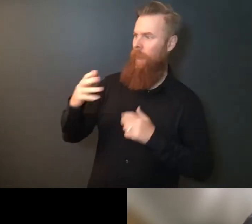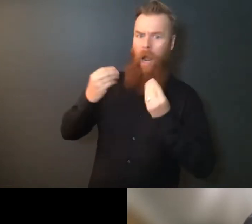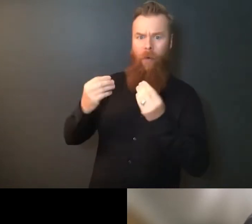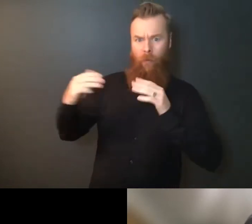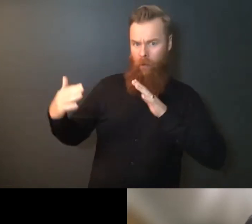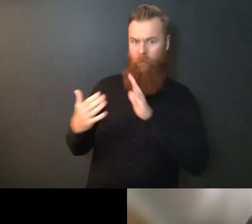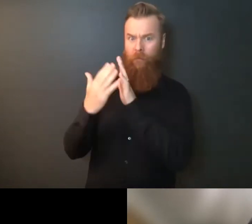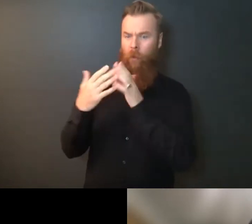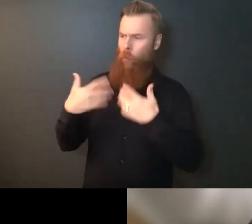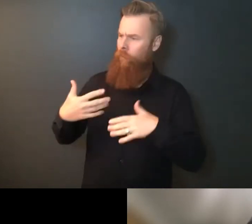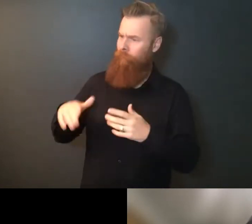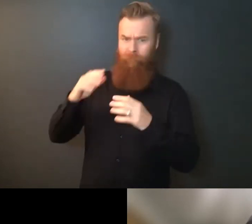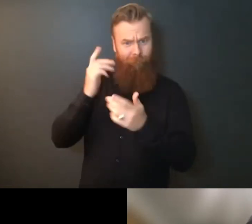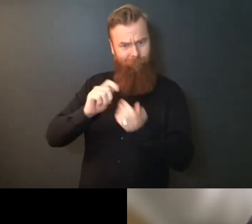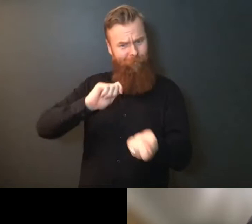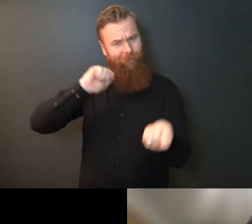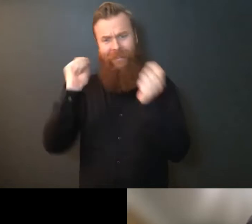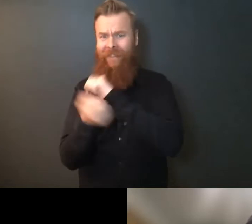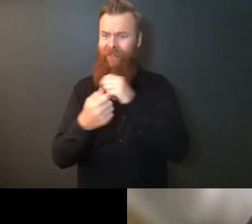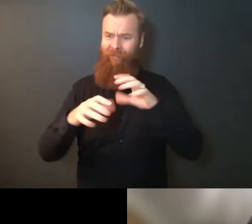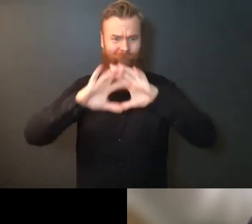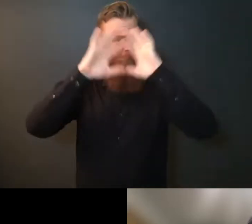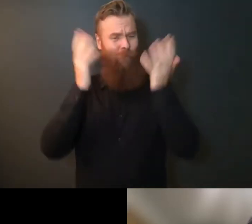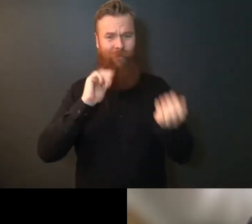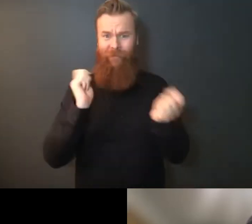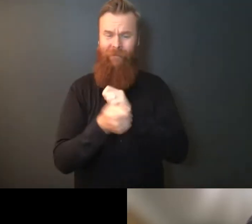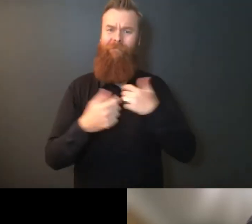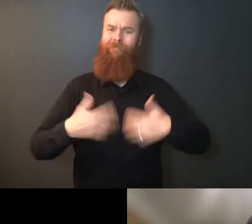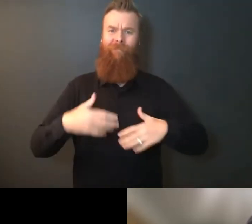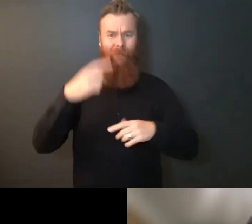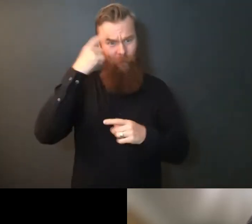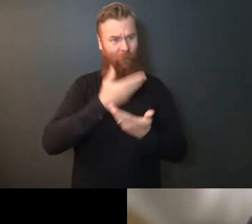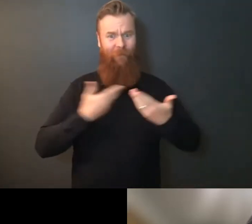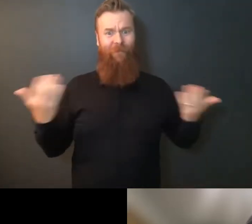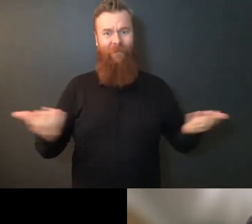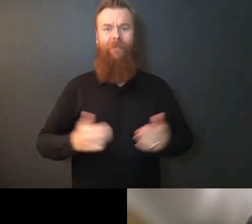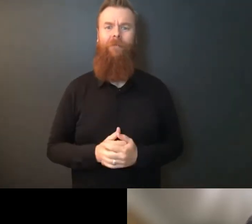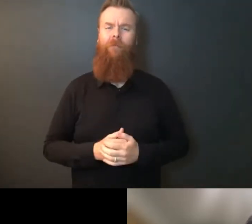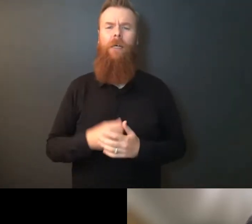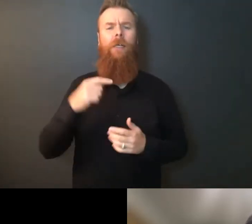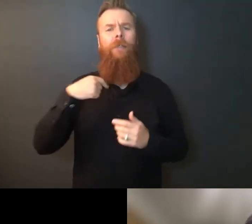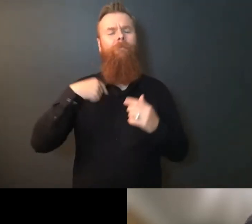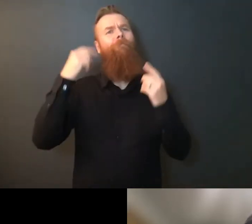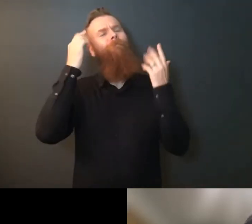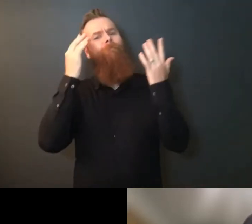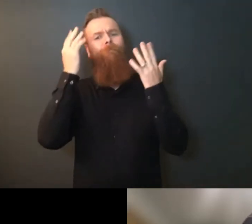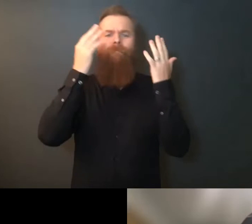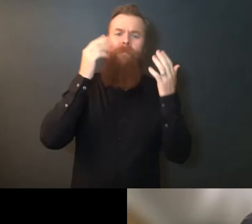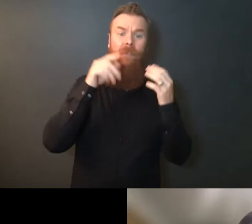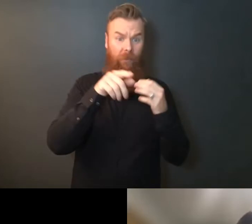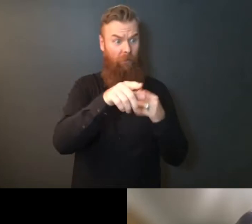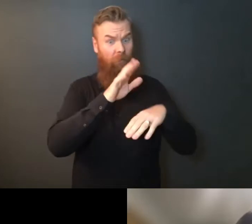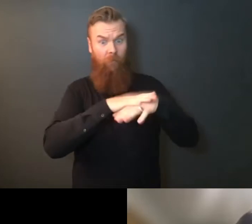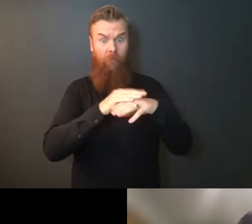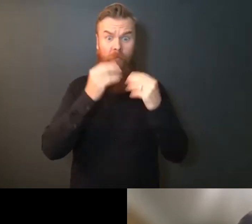sector. So I was just wondering if you can maybe tell us about some of the SBC work in other sectors that we can